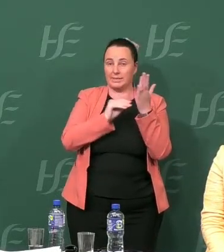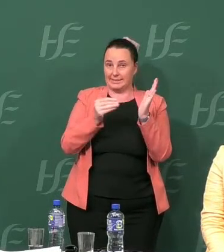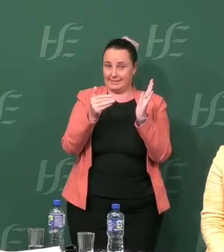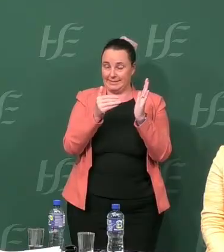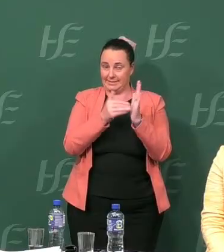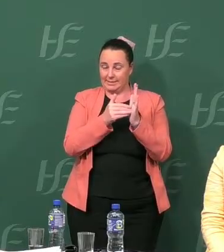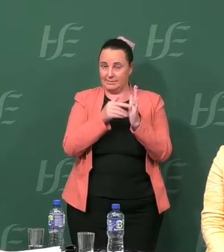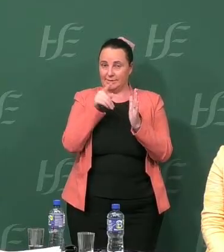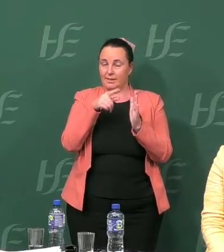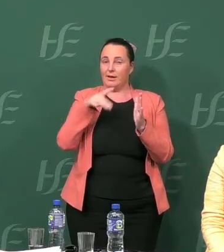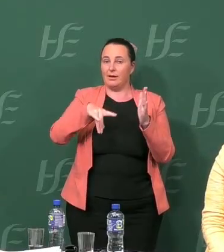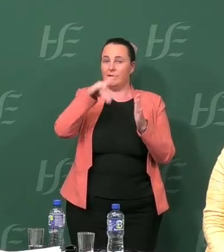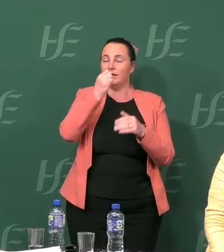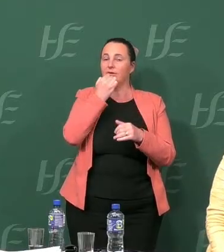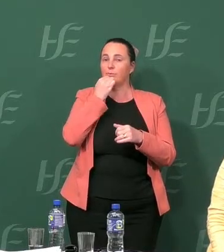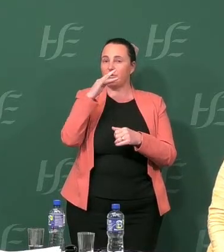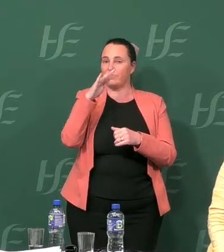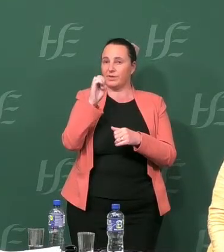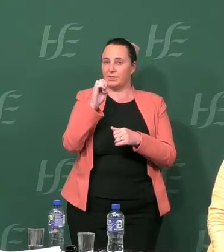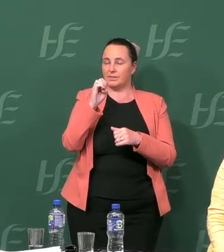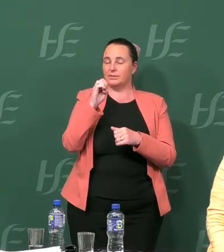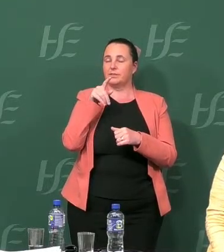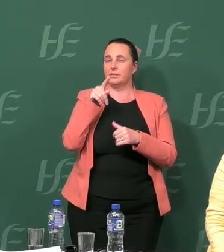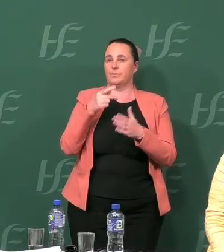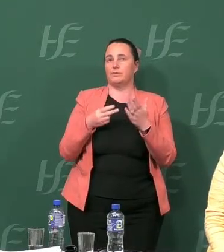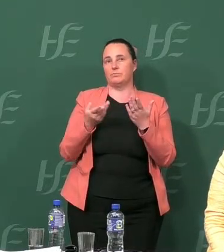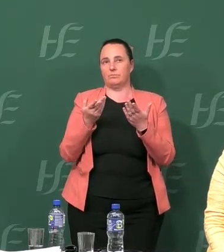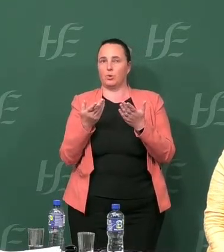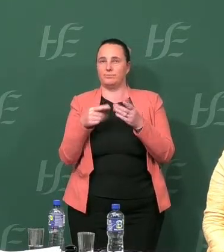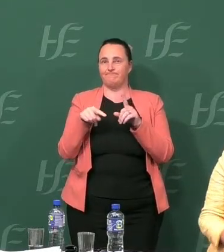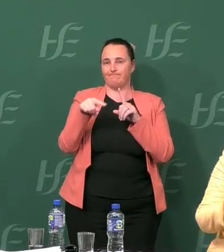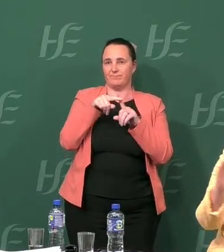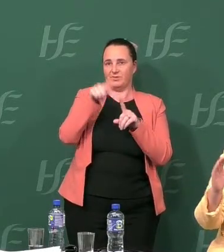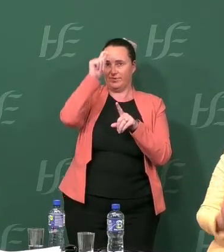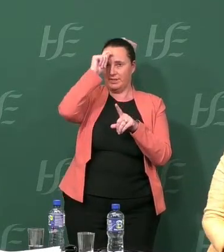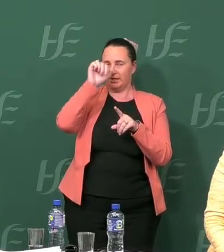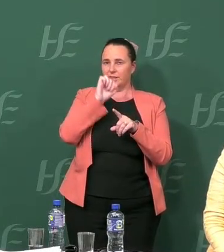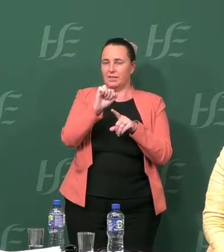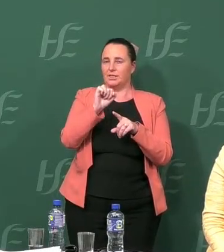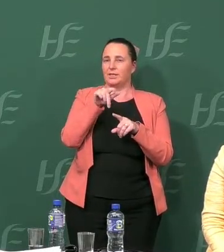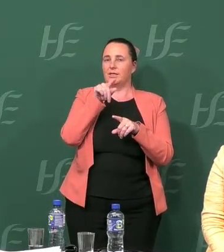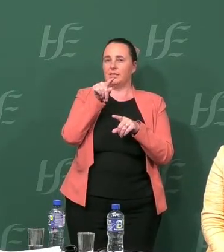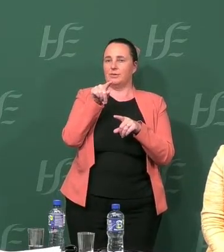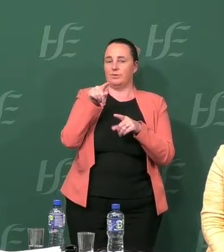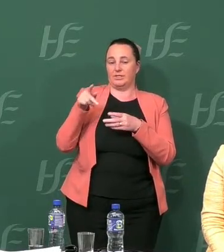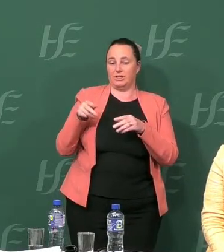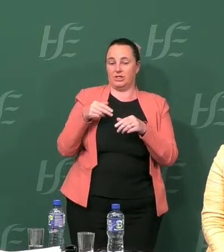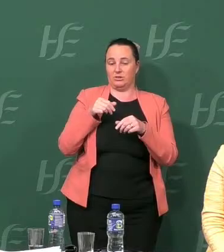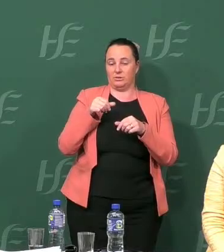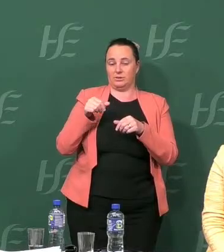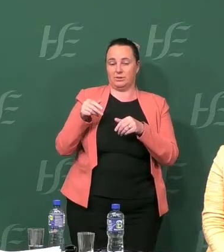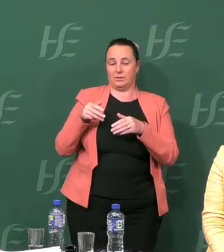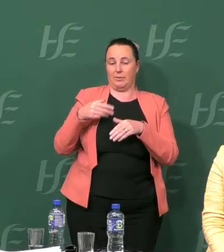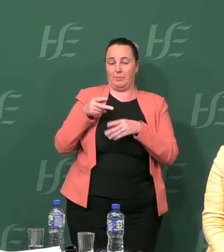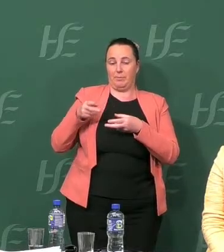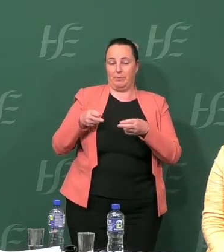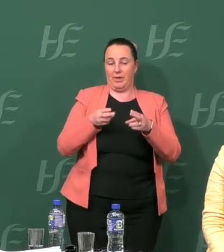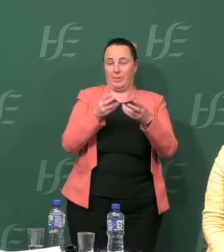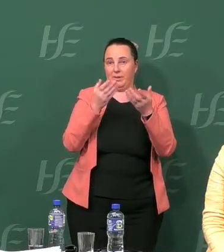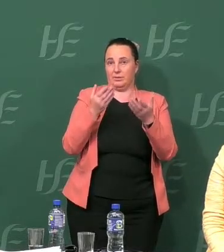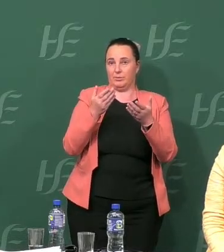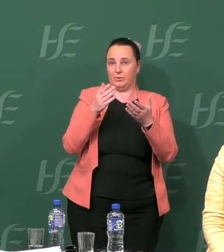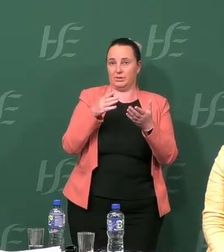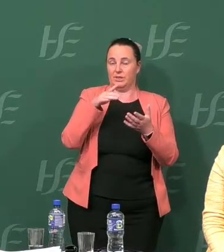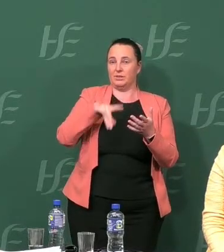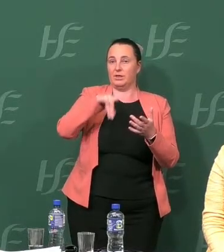do have high numbers of cases. So in the most optimistic of models, which is the track we're currently on, the peak